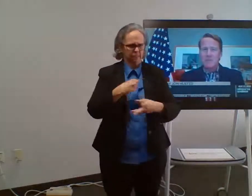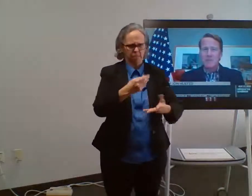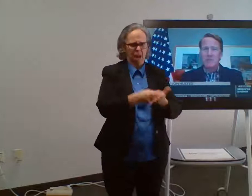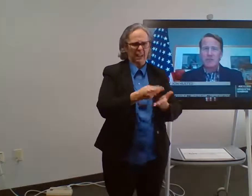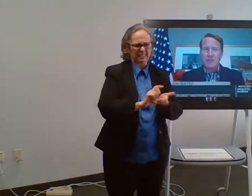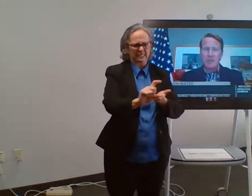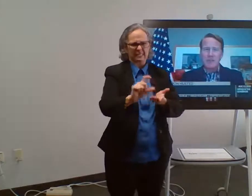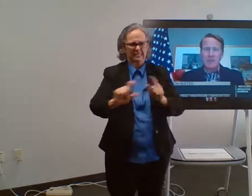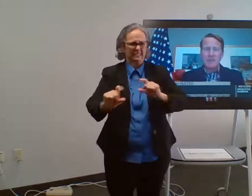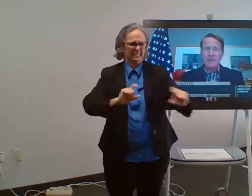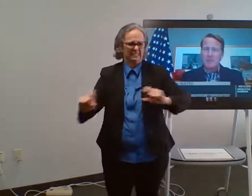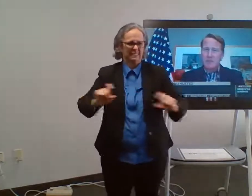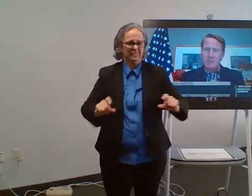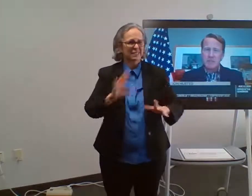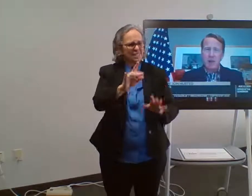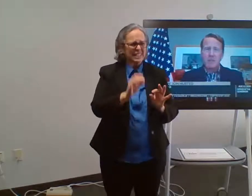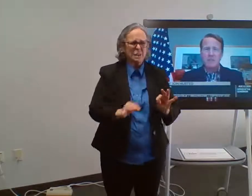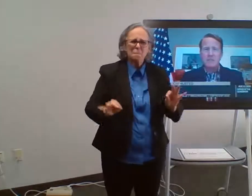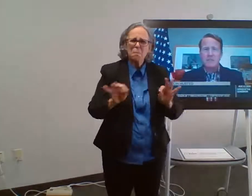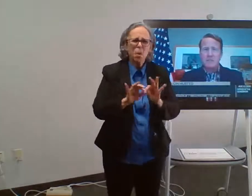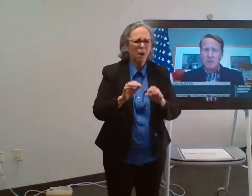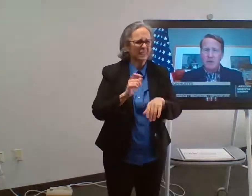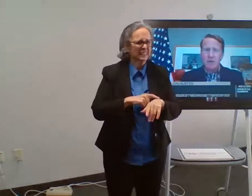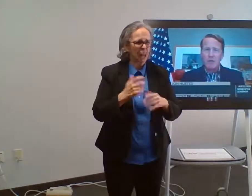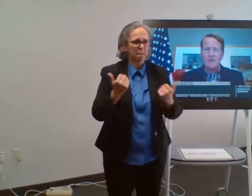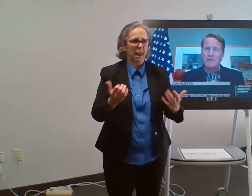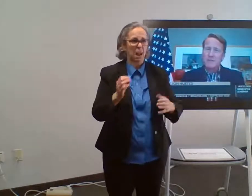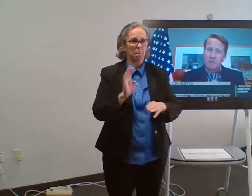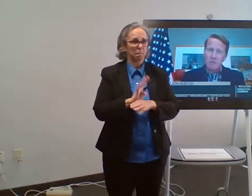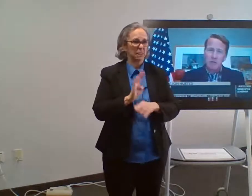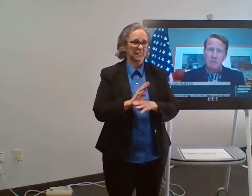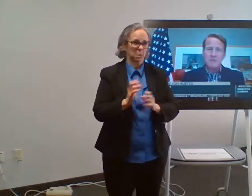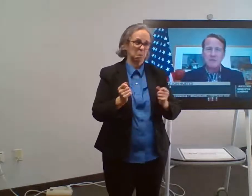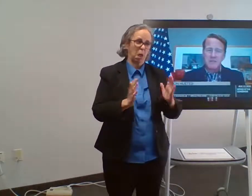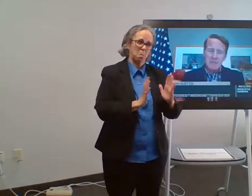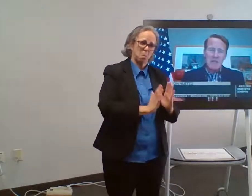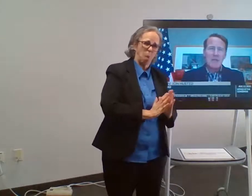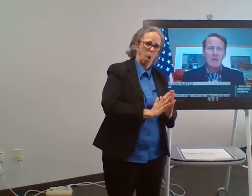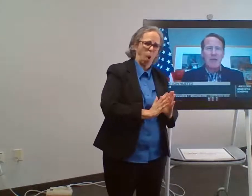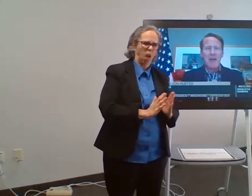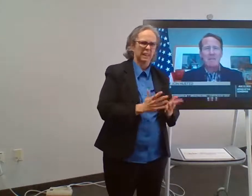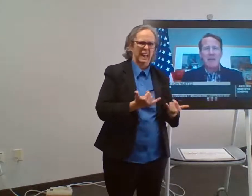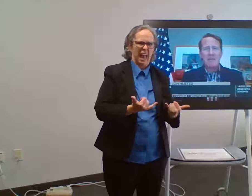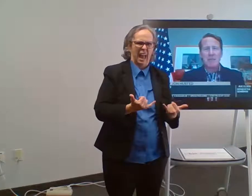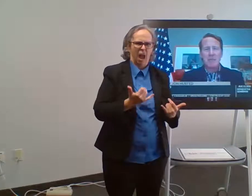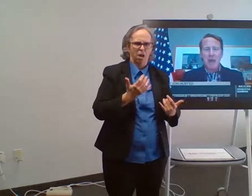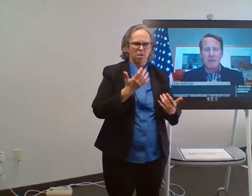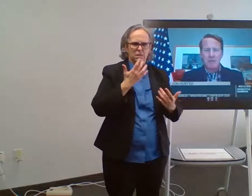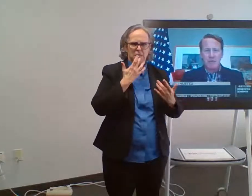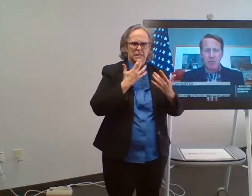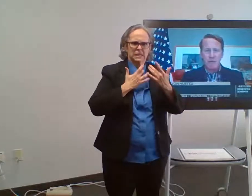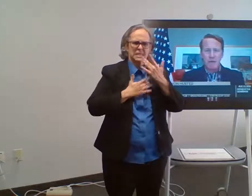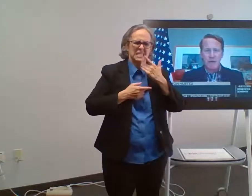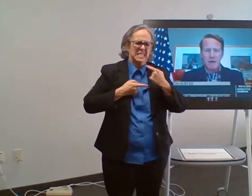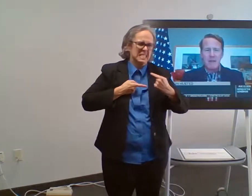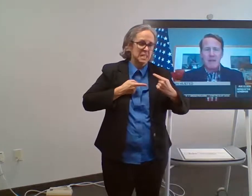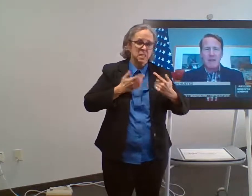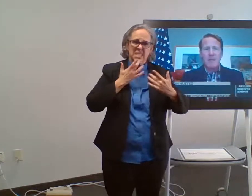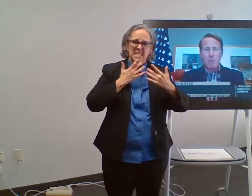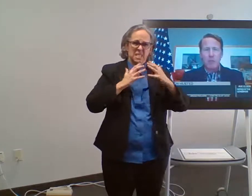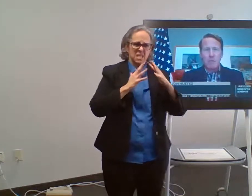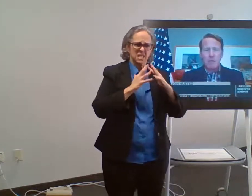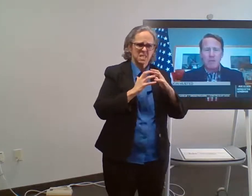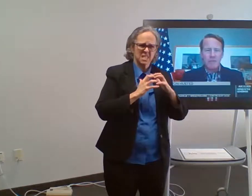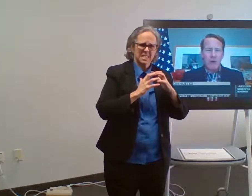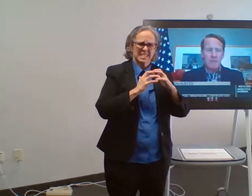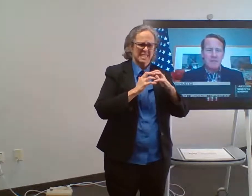these businesses are struggling, particularly small businesses, minority-owned businesses, women-owned businesses, and we have to have this proper support there. And they've